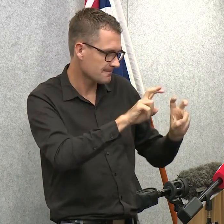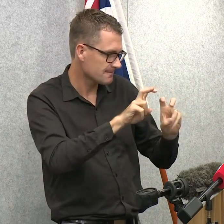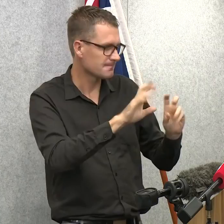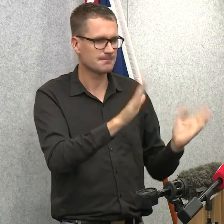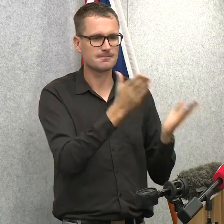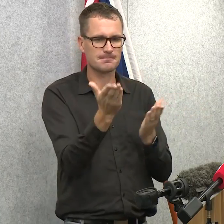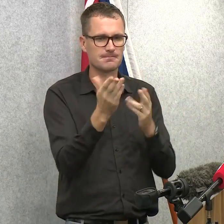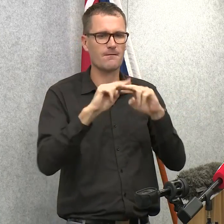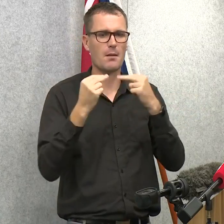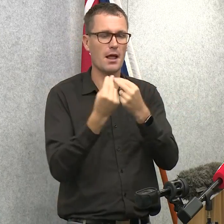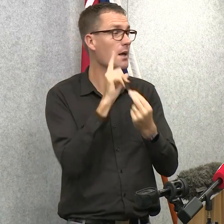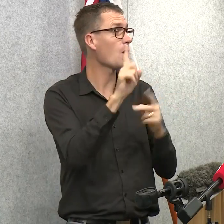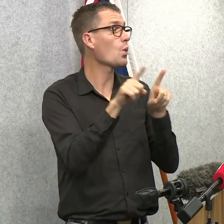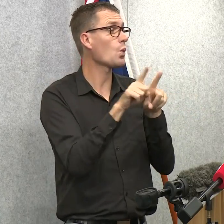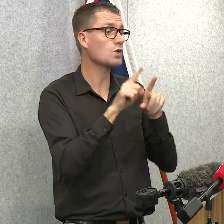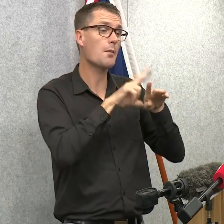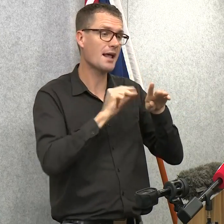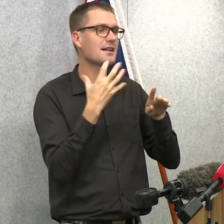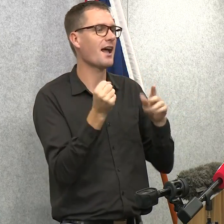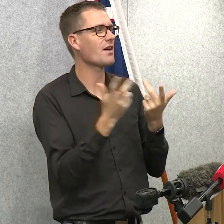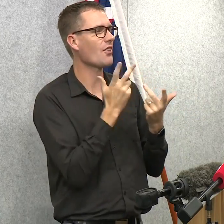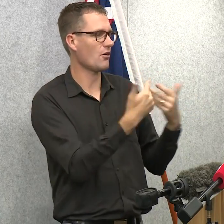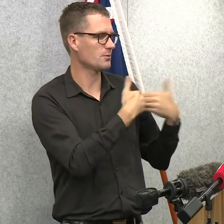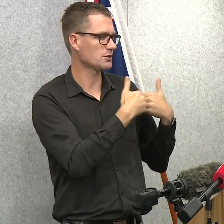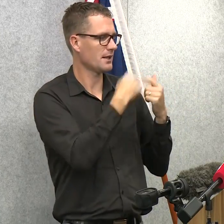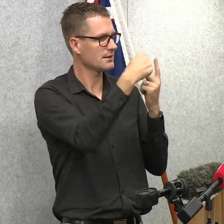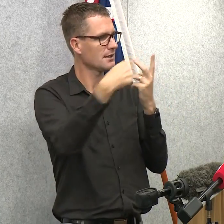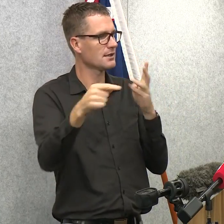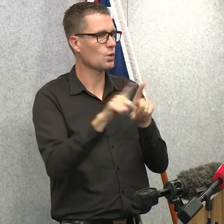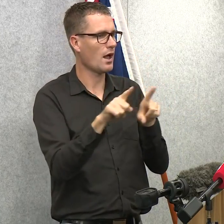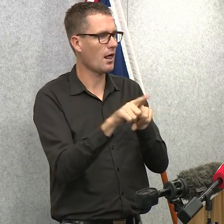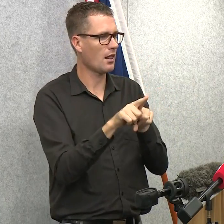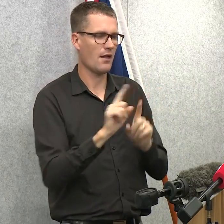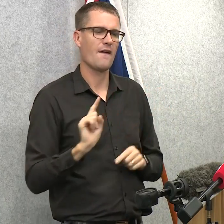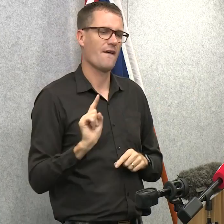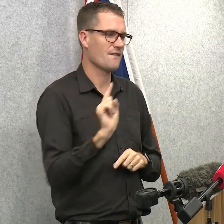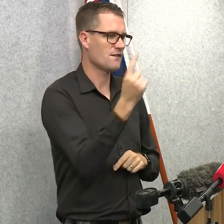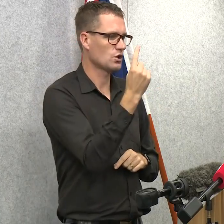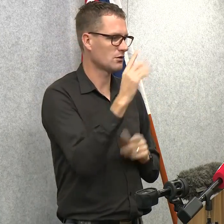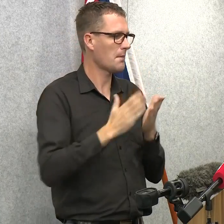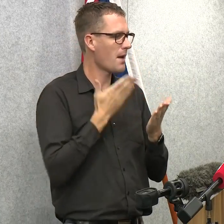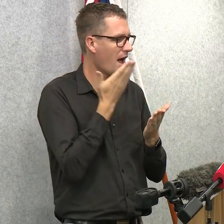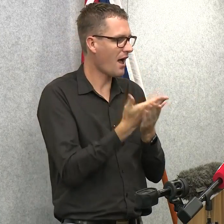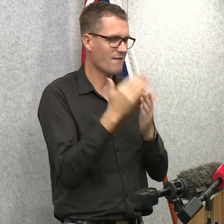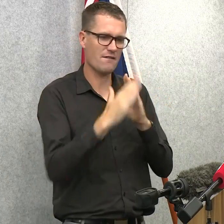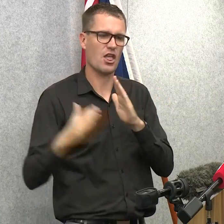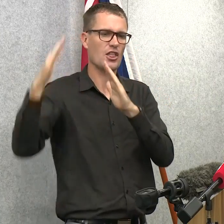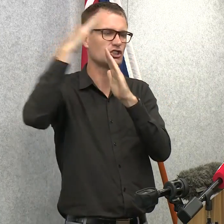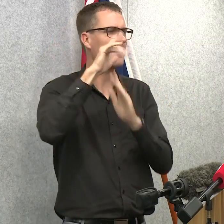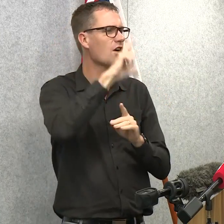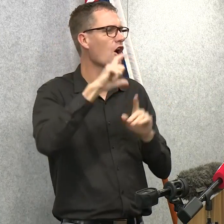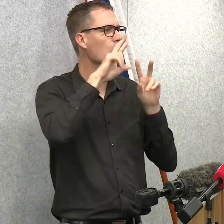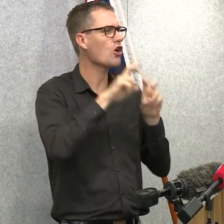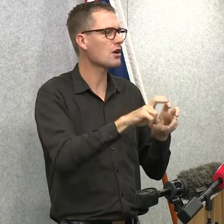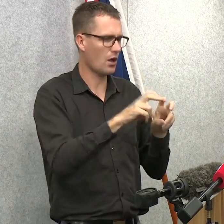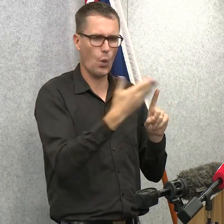course, have other obligations. And the first one, on behalf of the Chief Coroner and all of the coroners,